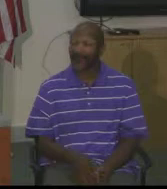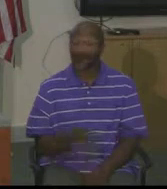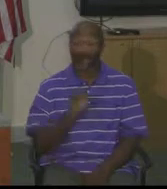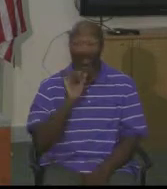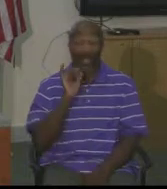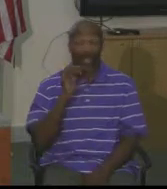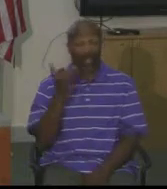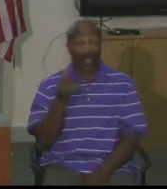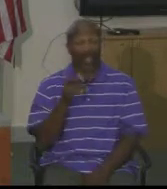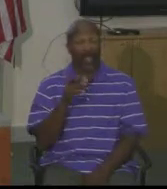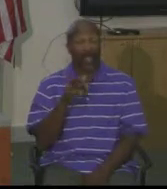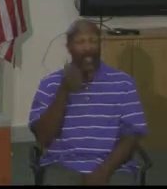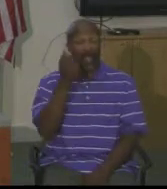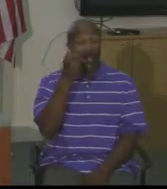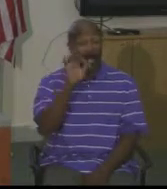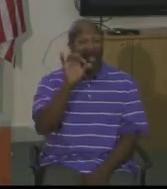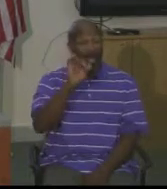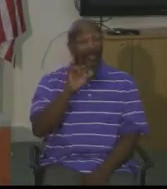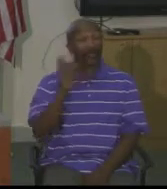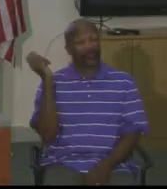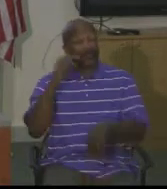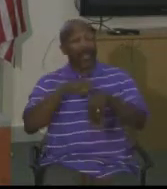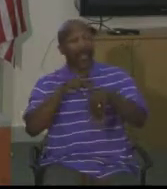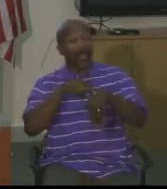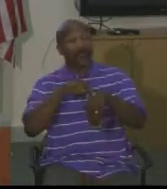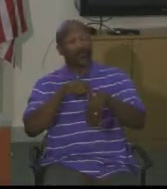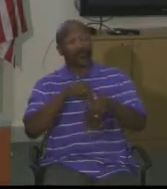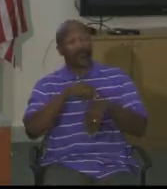This was okay for the 1980s.